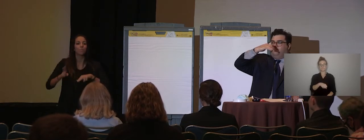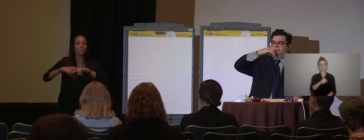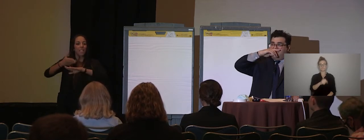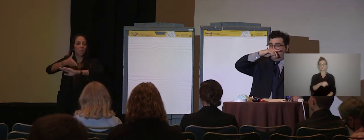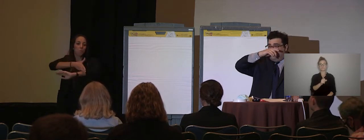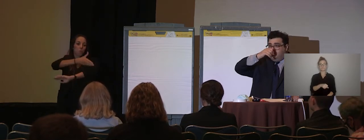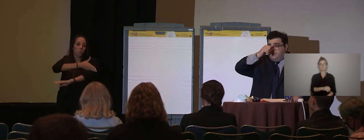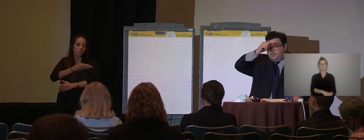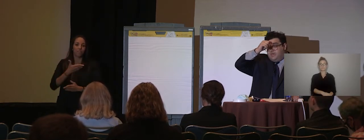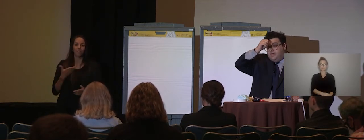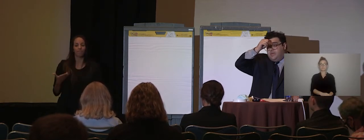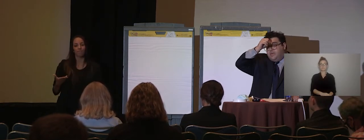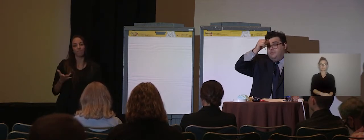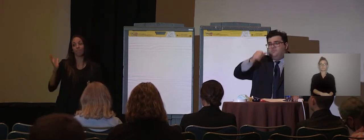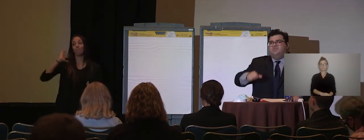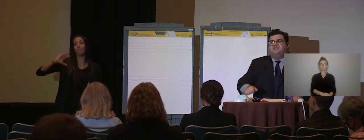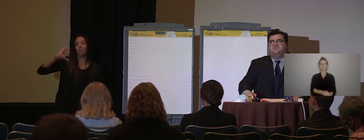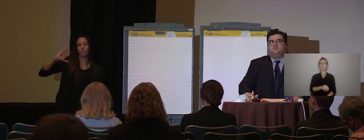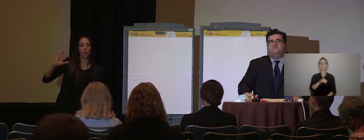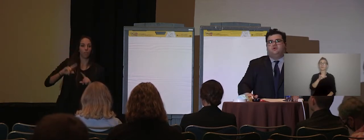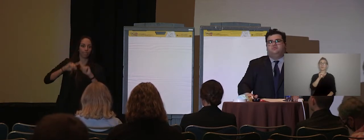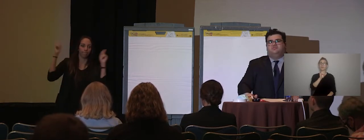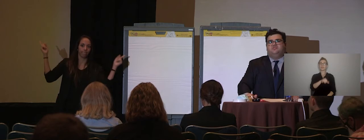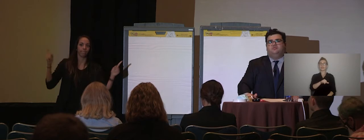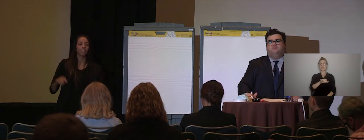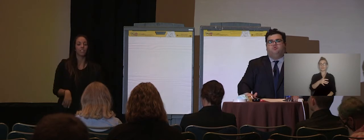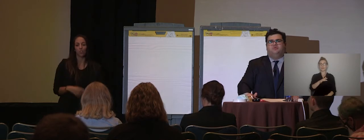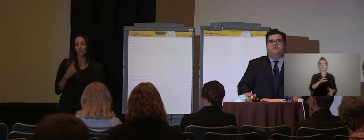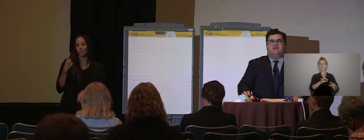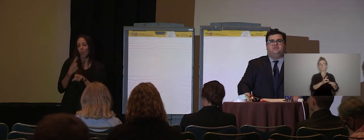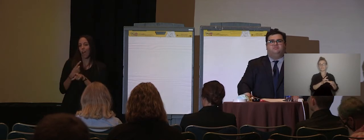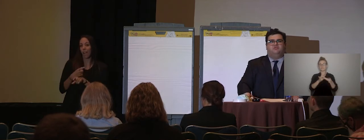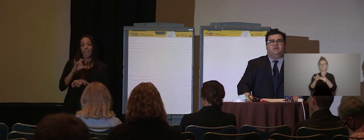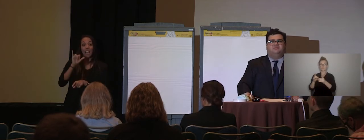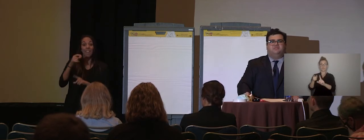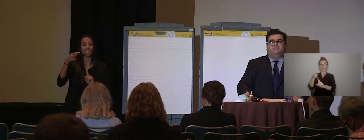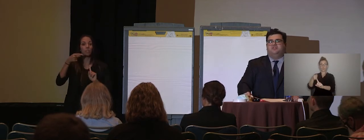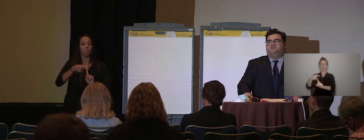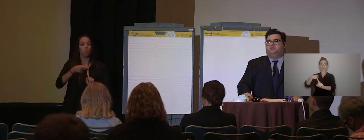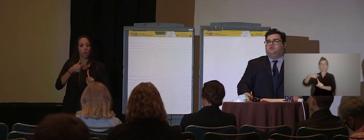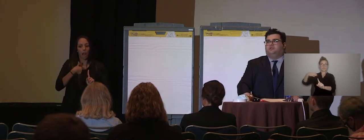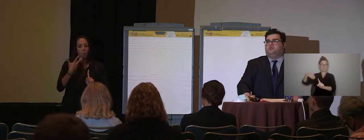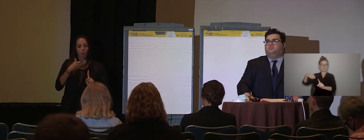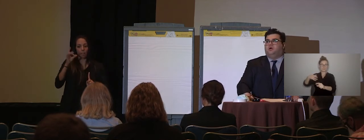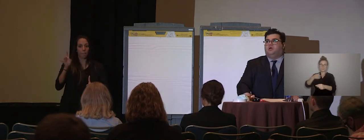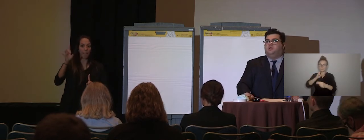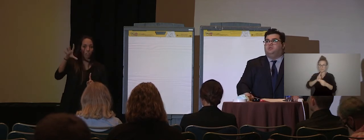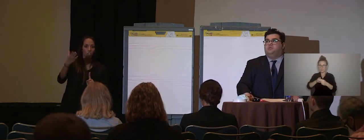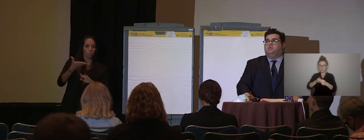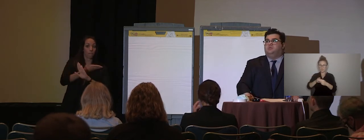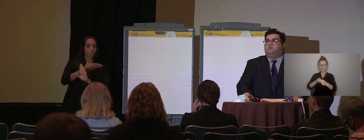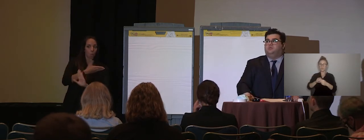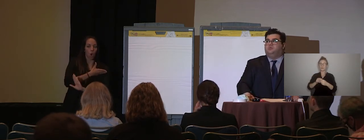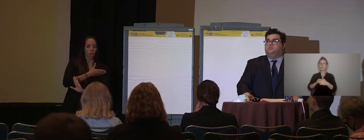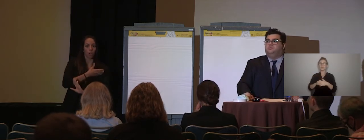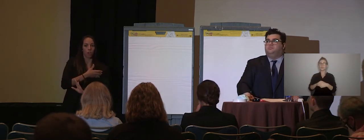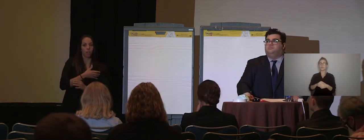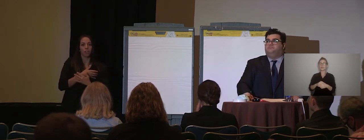Yeah. And that sort of goes to a point that I neglected to mention earlier, but